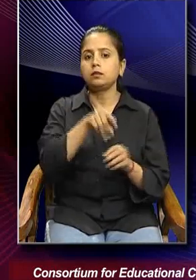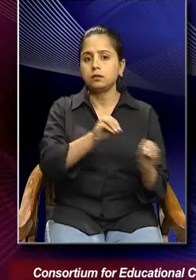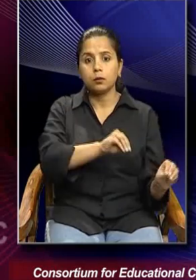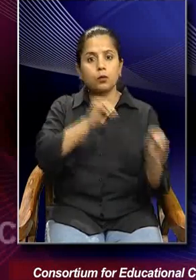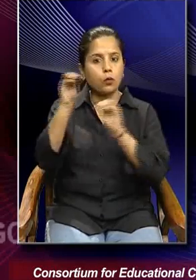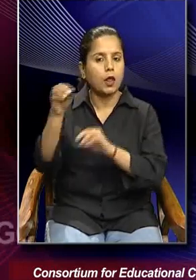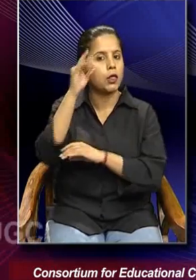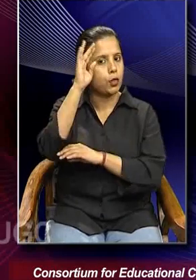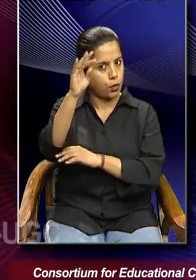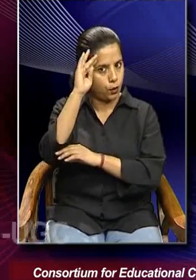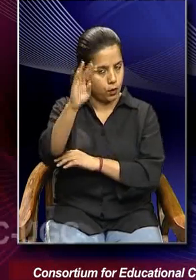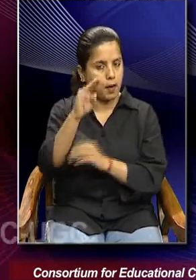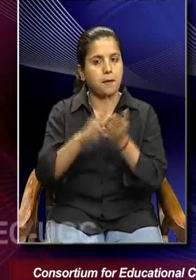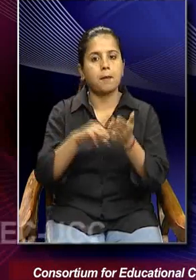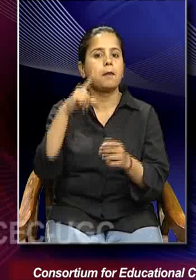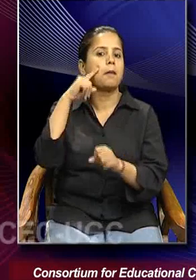migration theories.